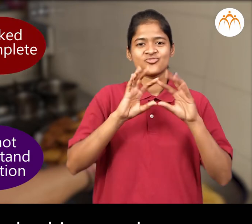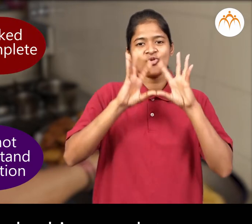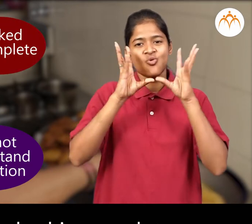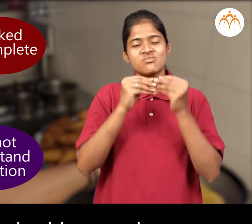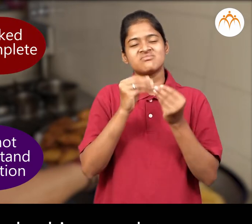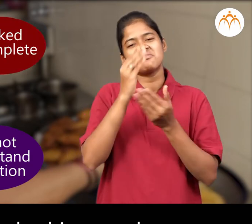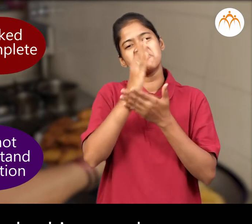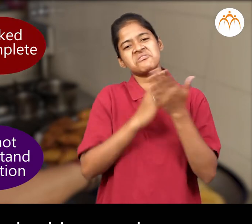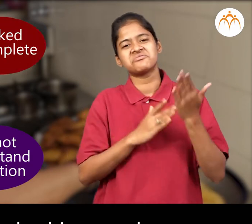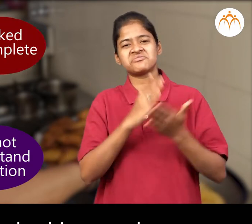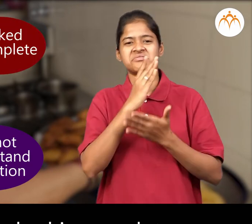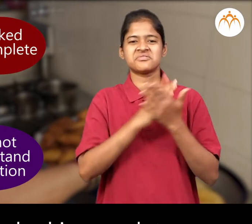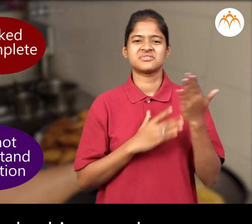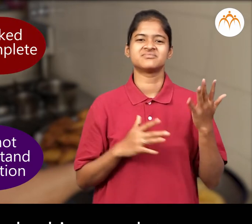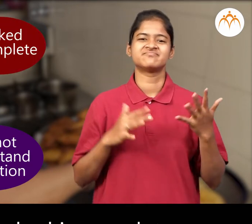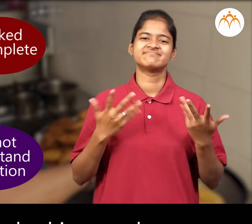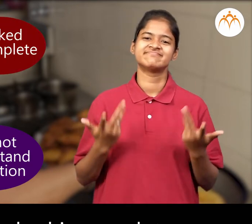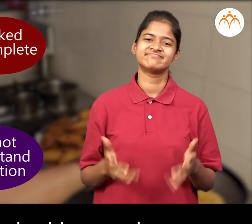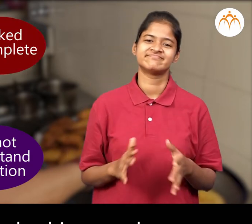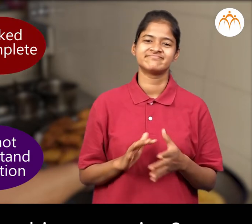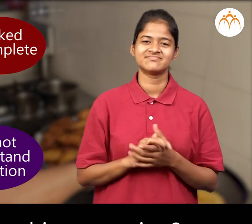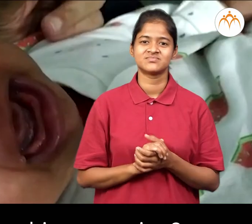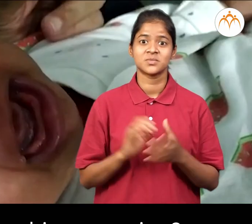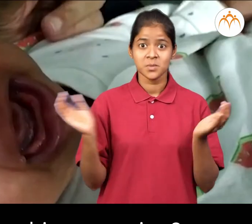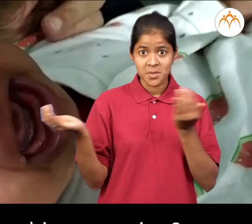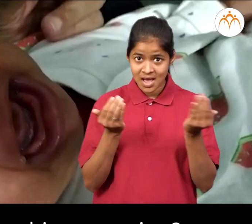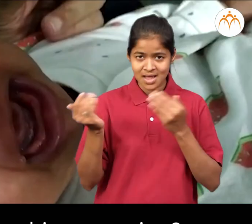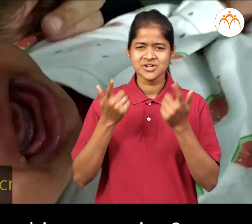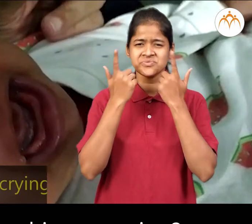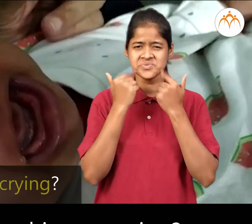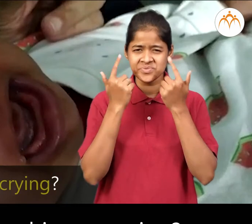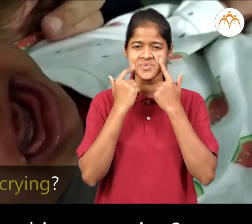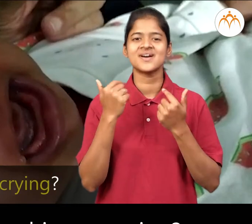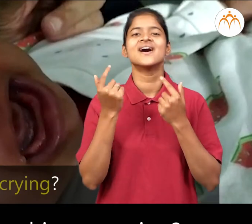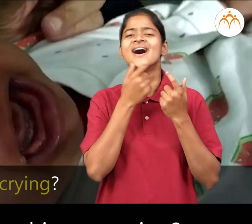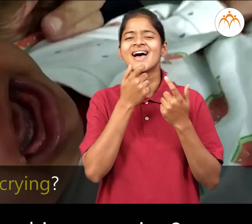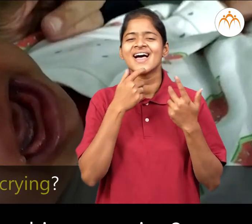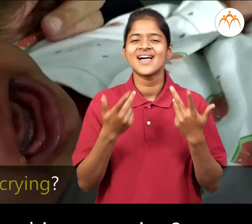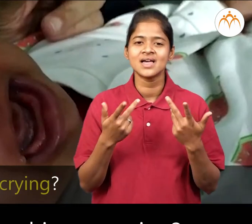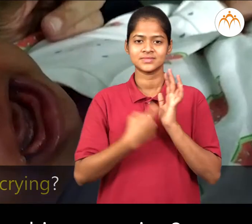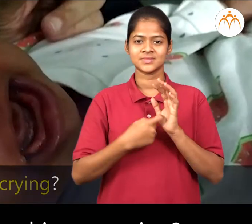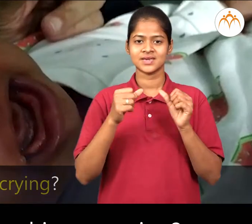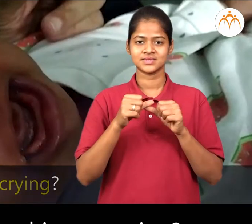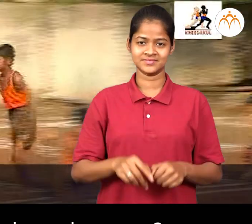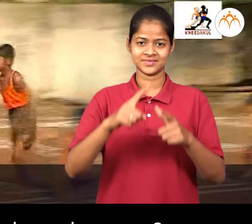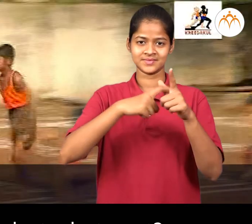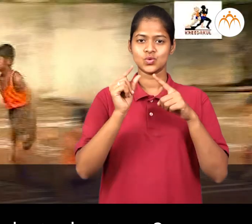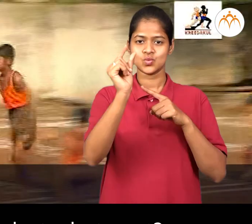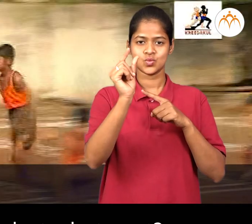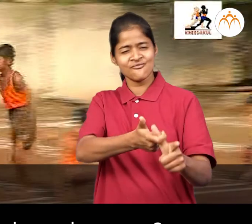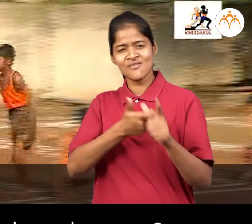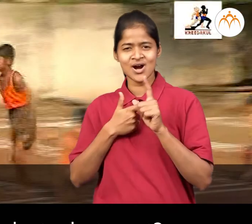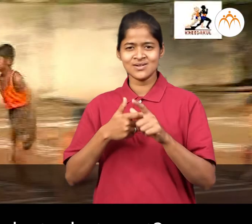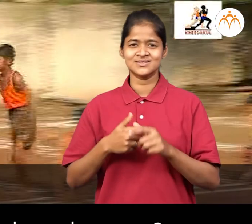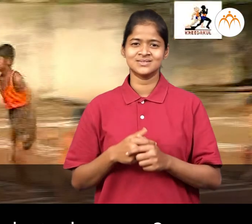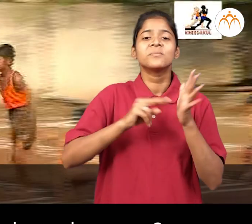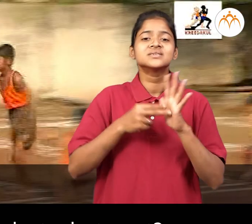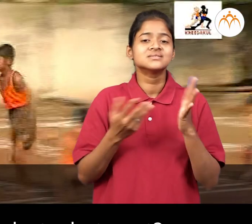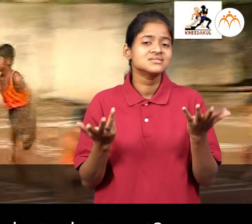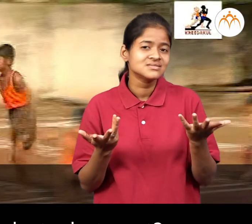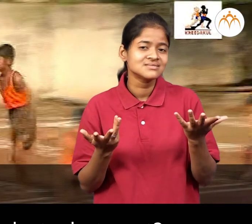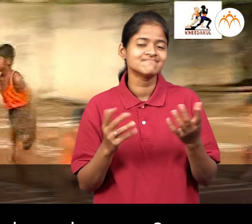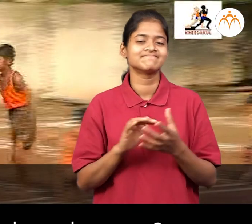looked incomplete. Is the baby laughing or crying? Raju fast.